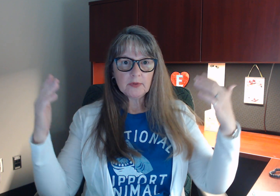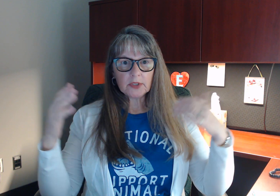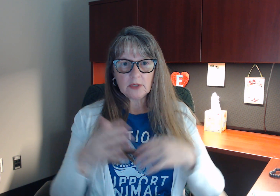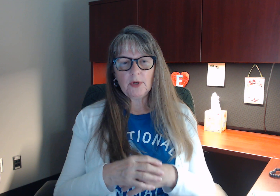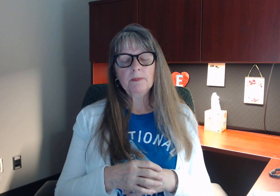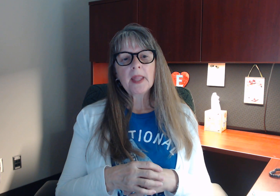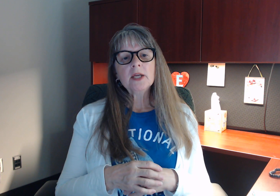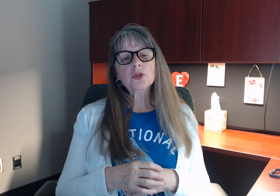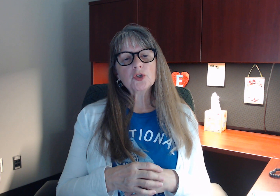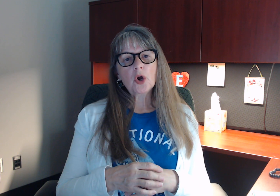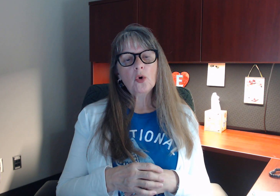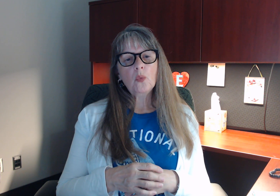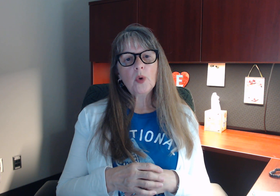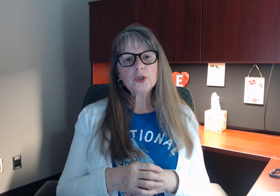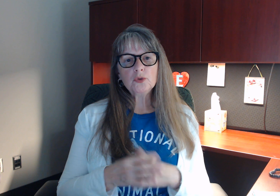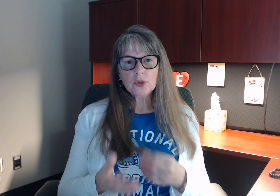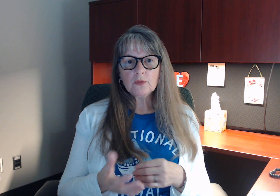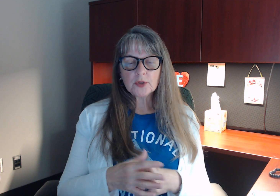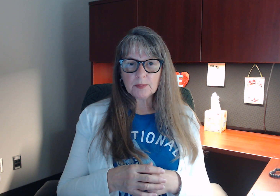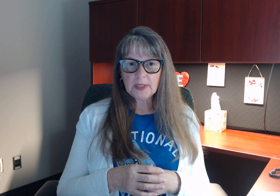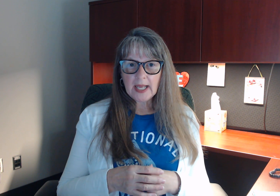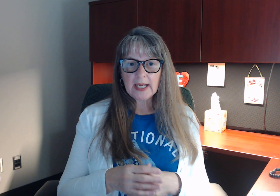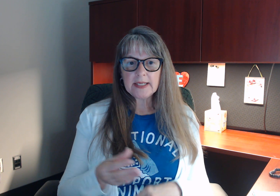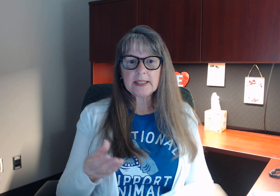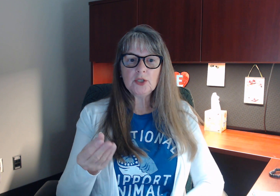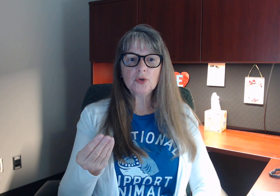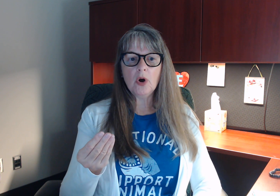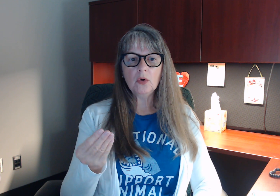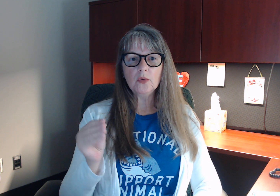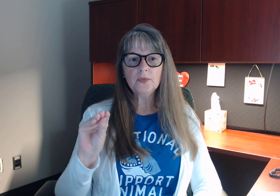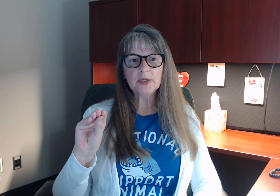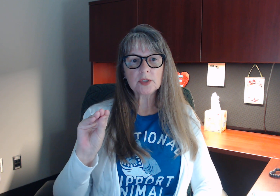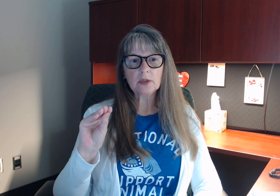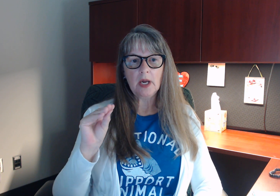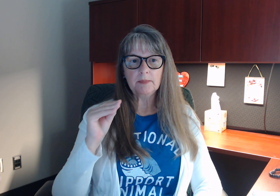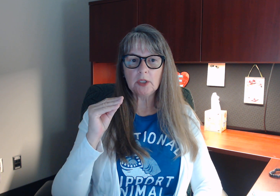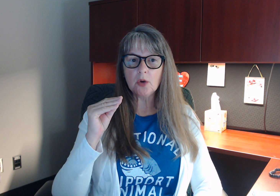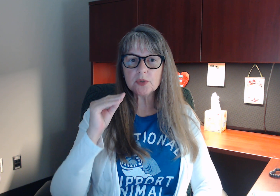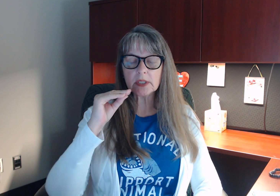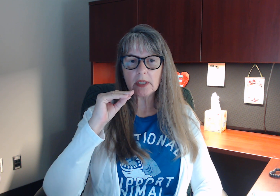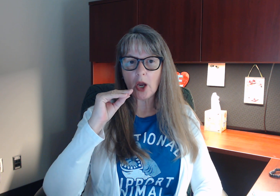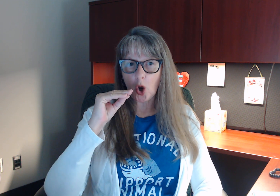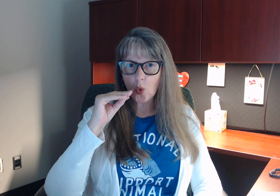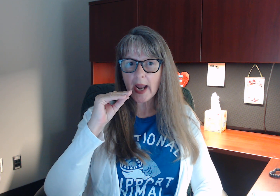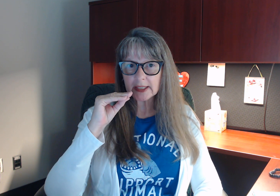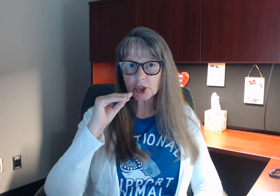is different. So what you do for supplies is you hold this closed O hand